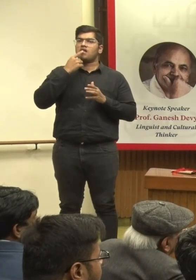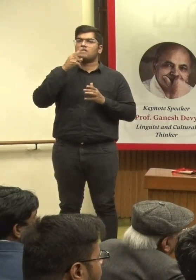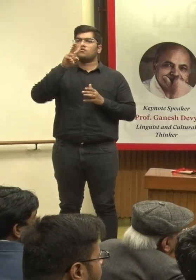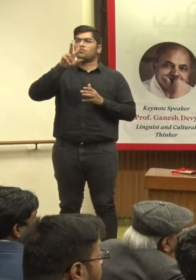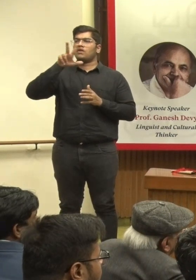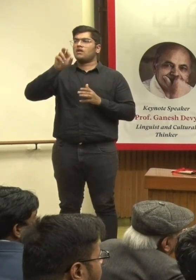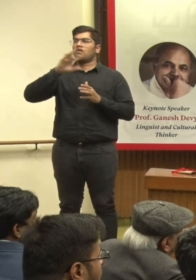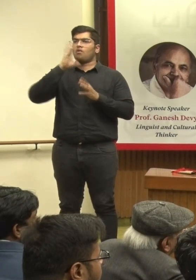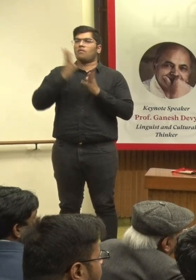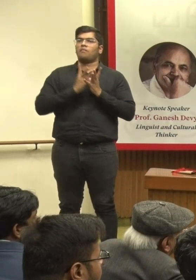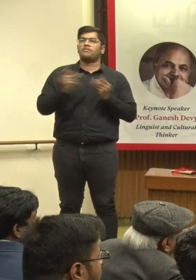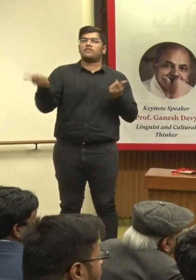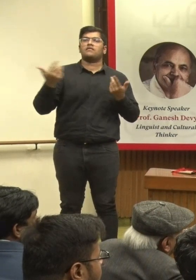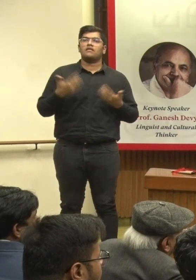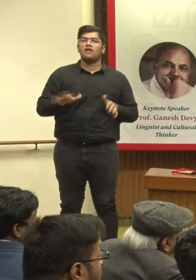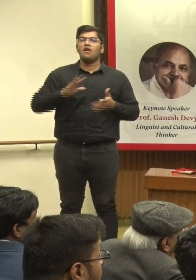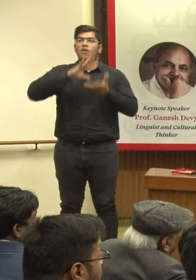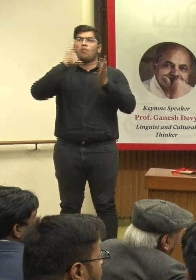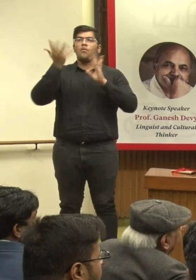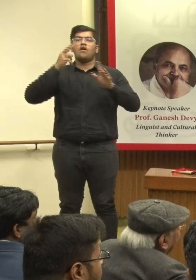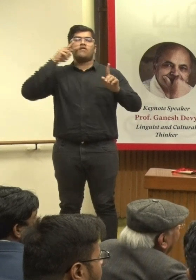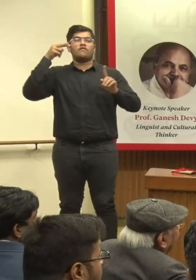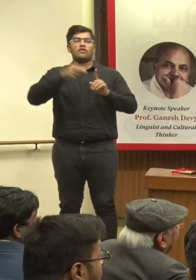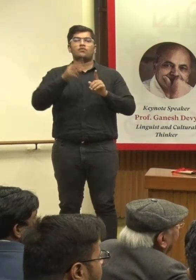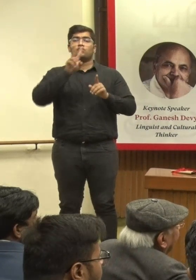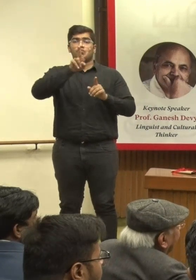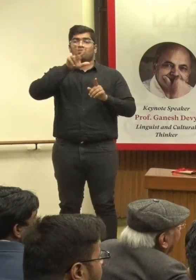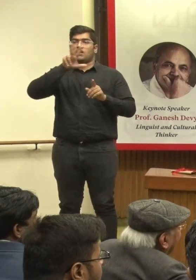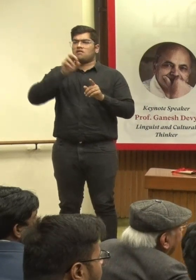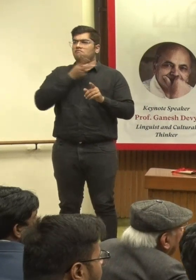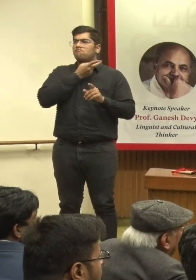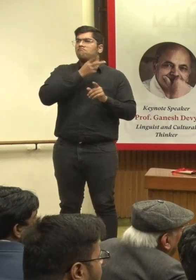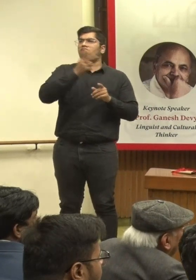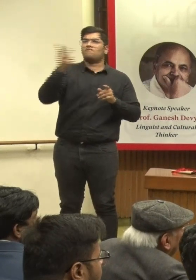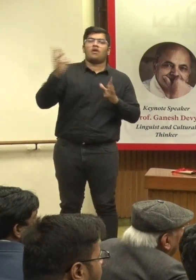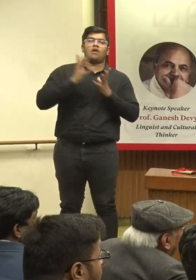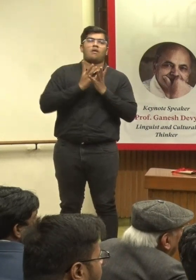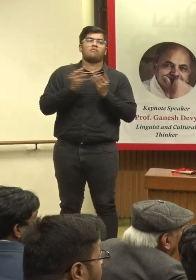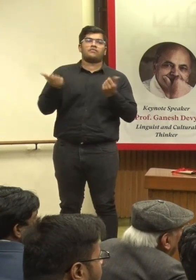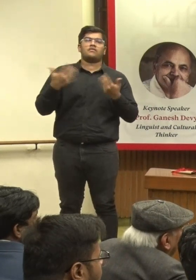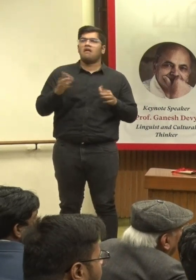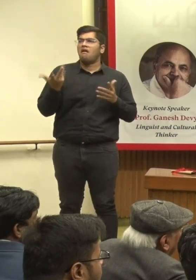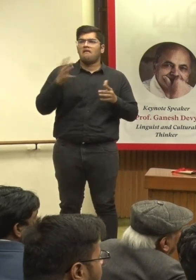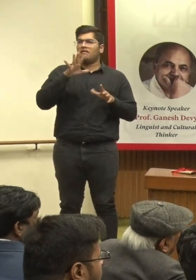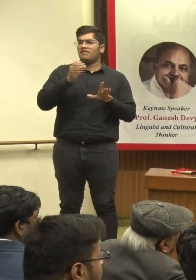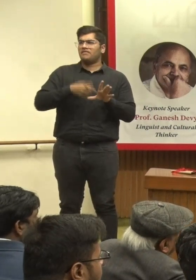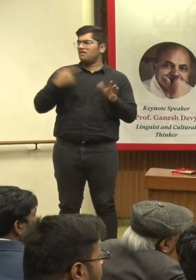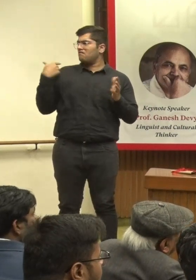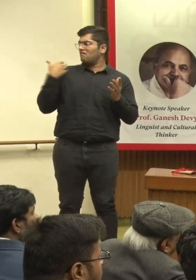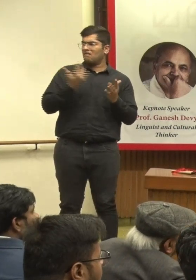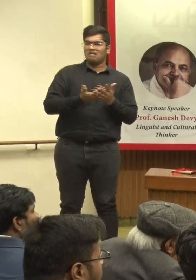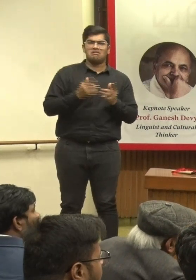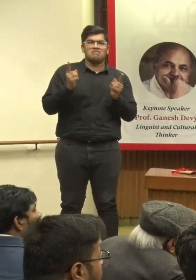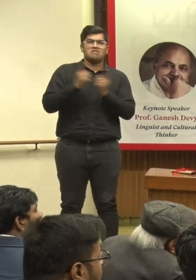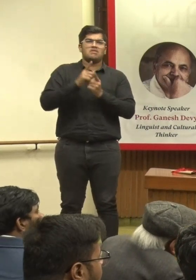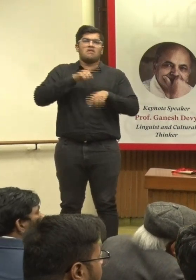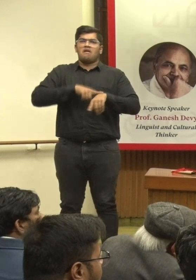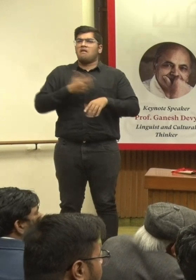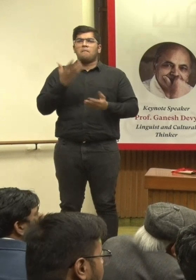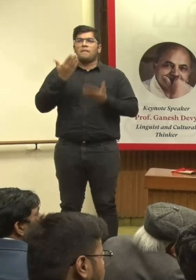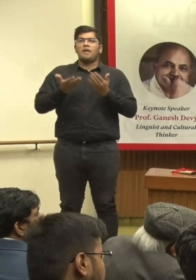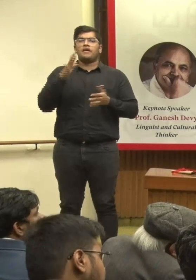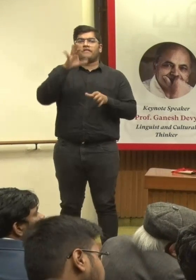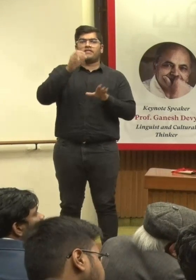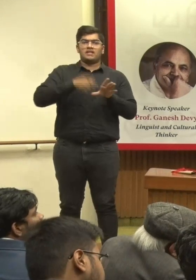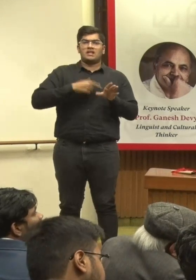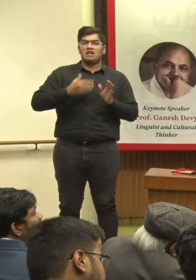280 ways of looking at the world have disappeared within the last 50 years. And in the next 50 years,